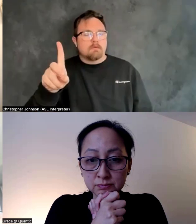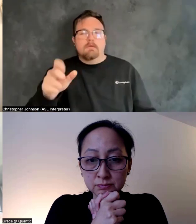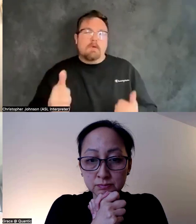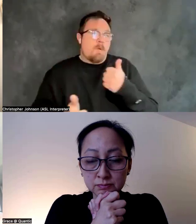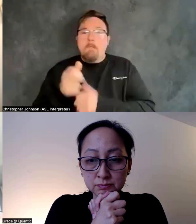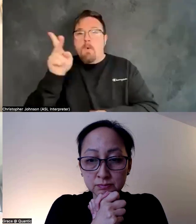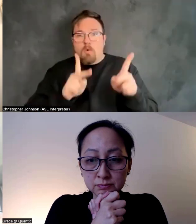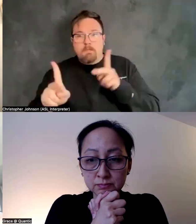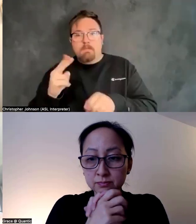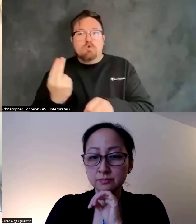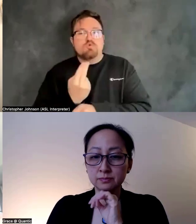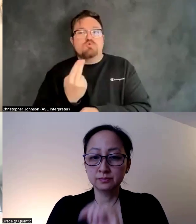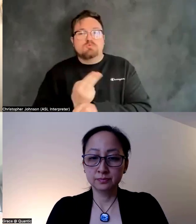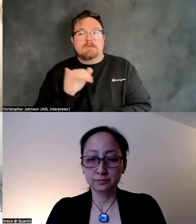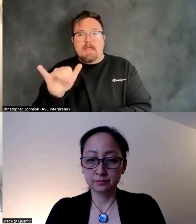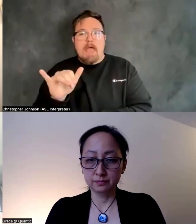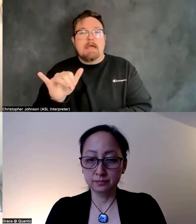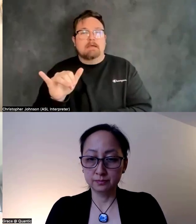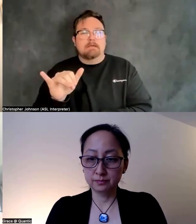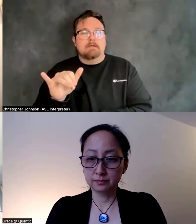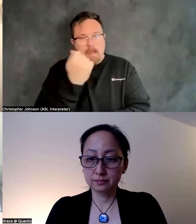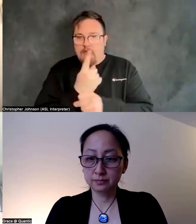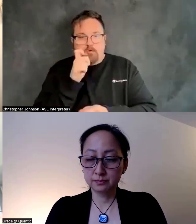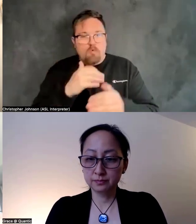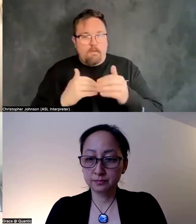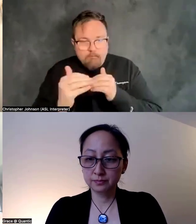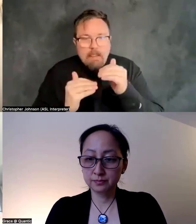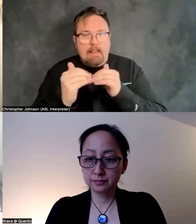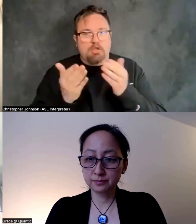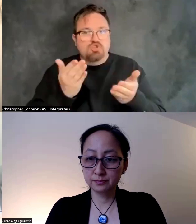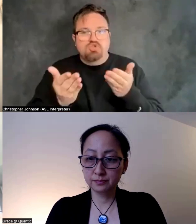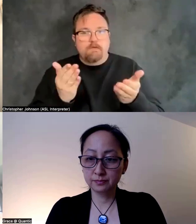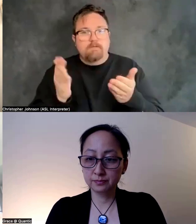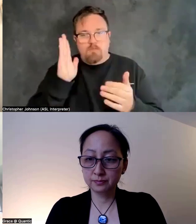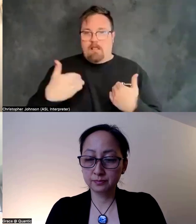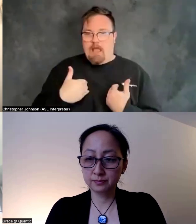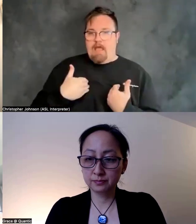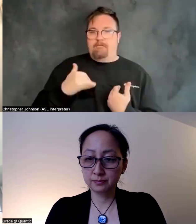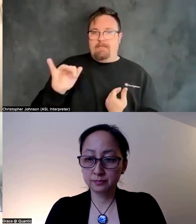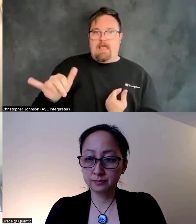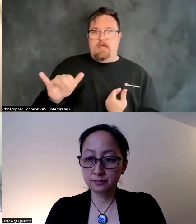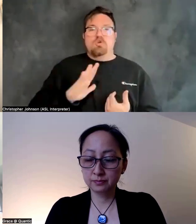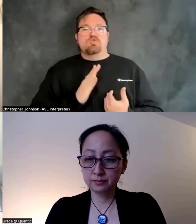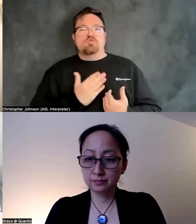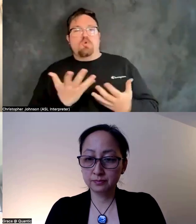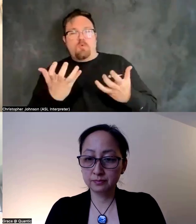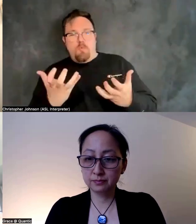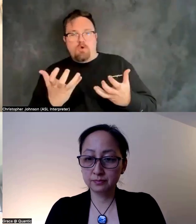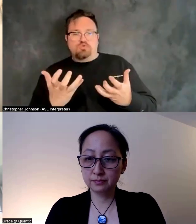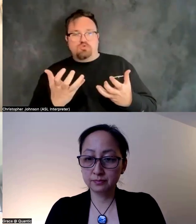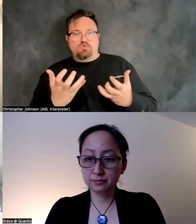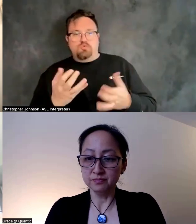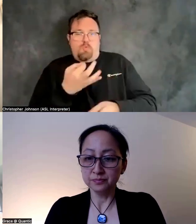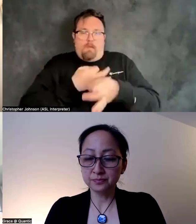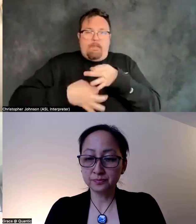a service will have their Discord server. And we want to really make it just so OpenChat can be like a drop-in replacement for